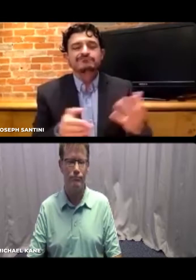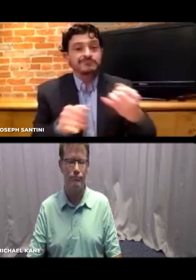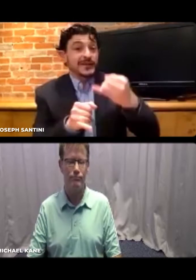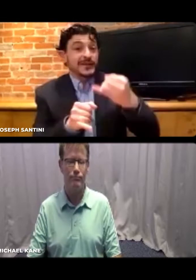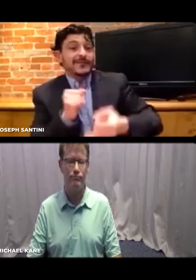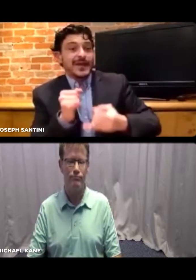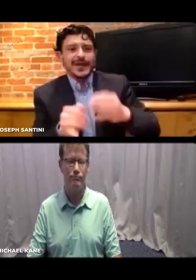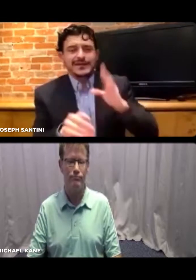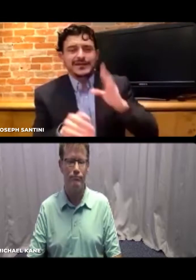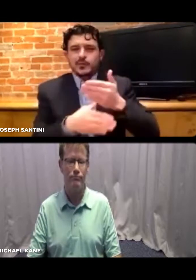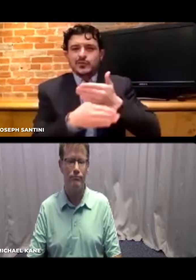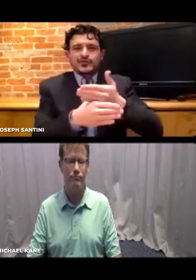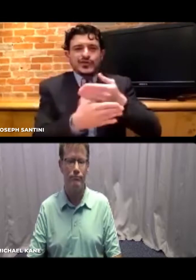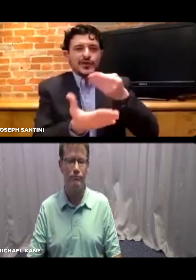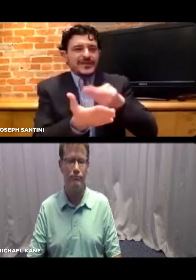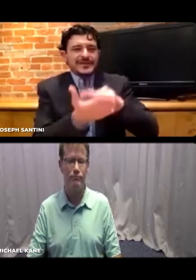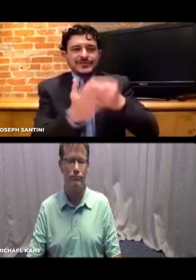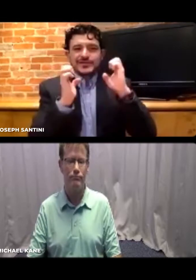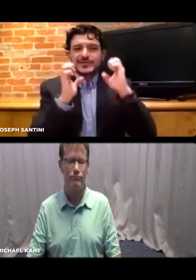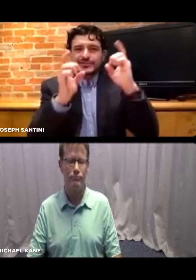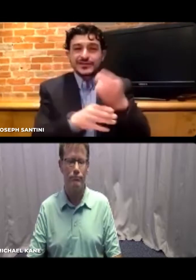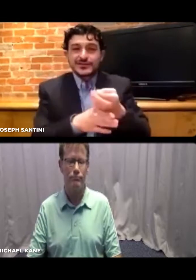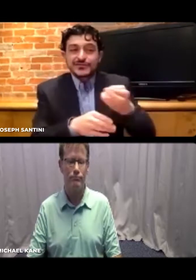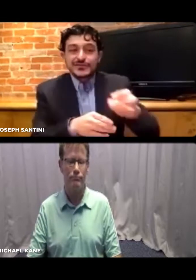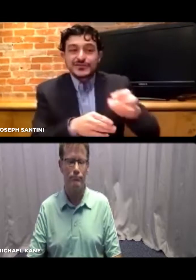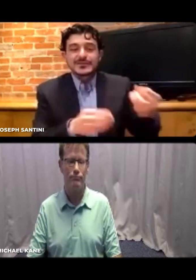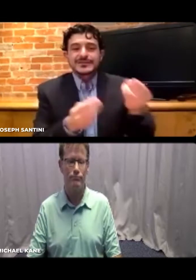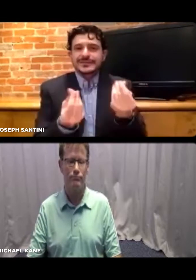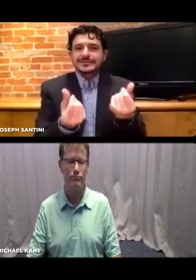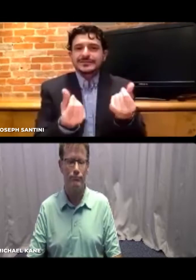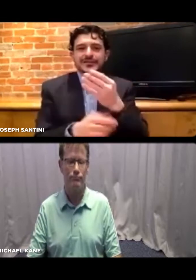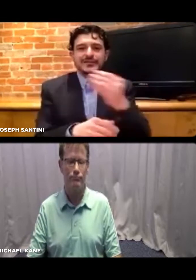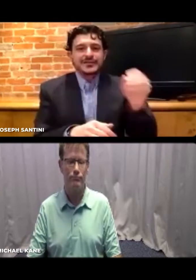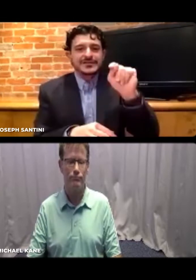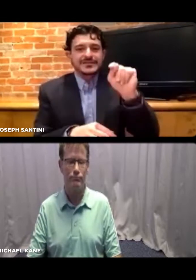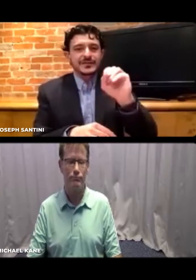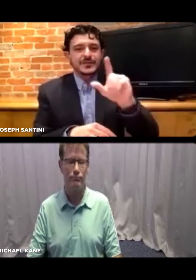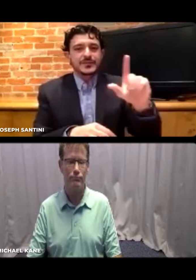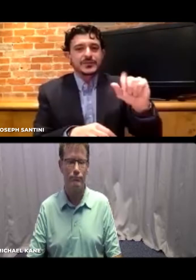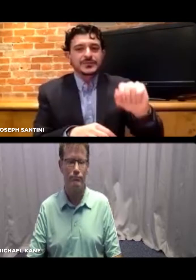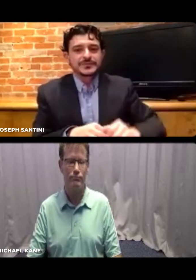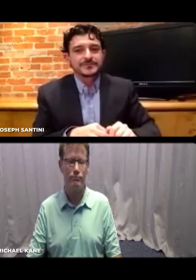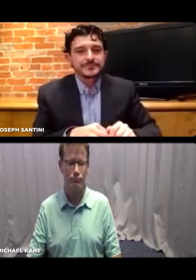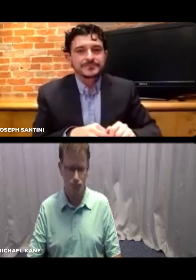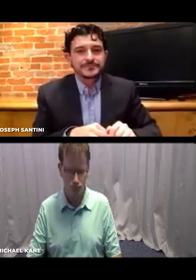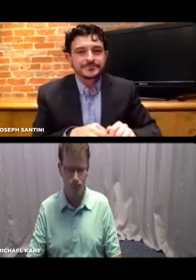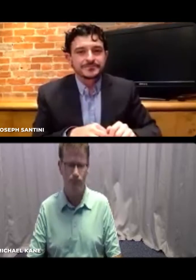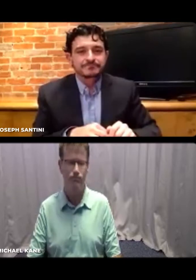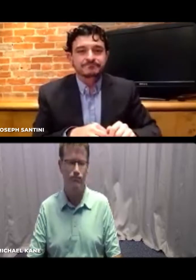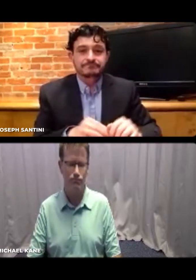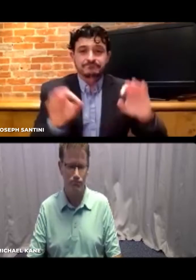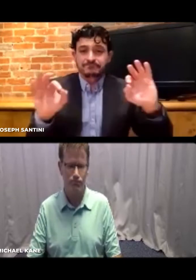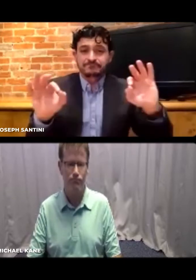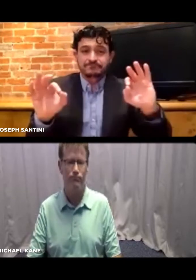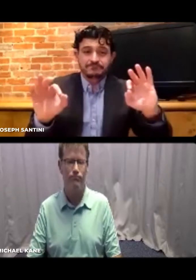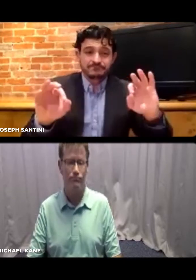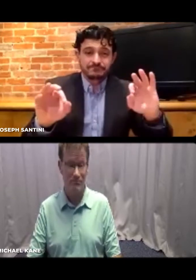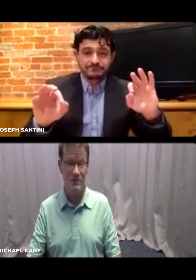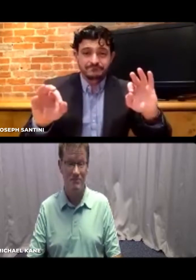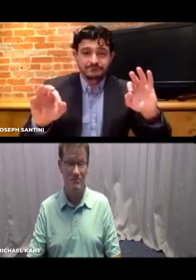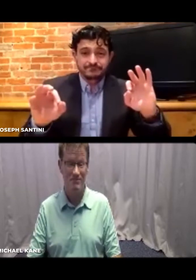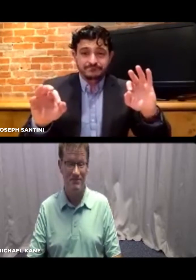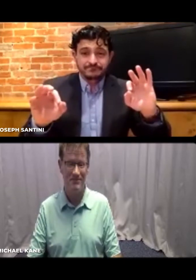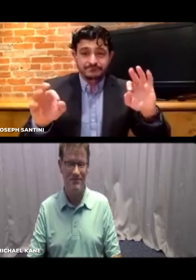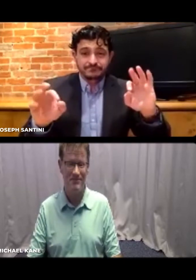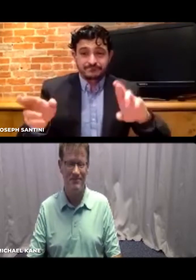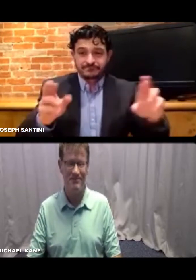ask their burning questions and get those answers. And we're also going to share financial education, resources, materials, and